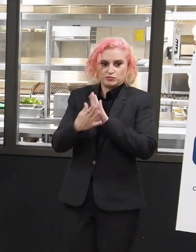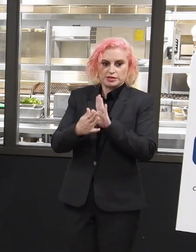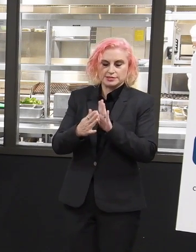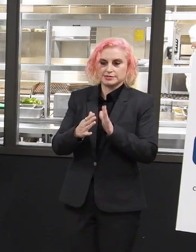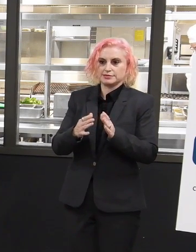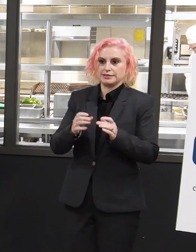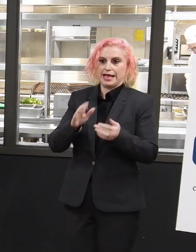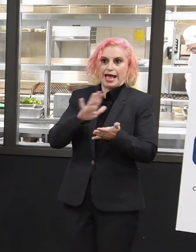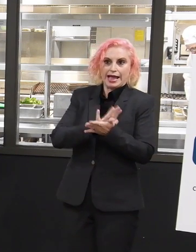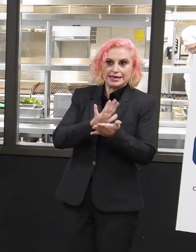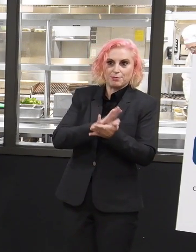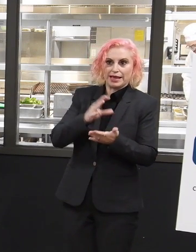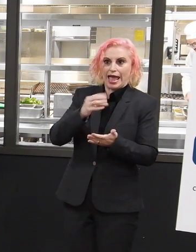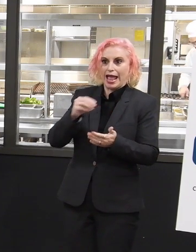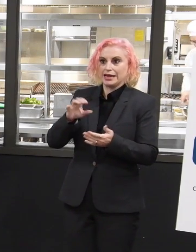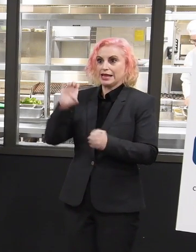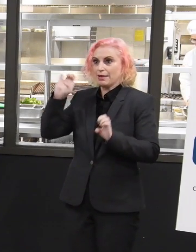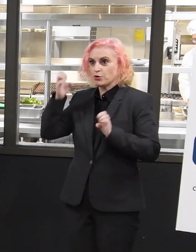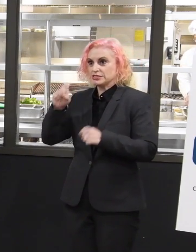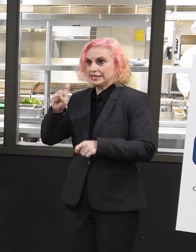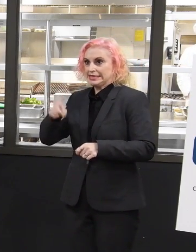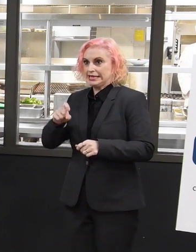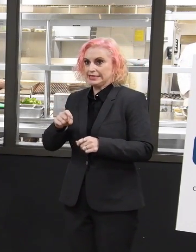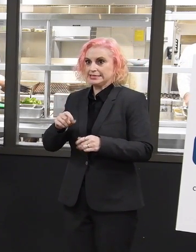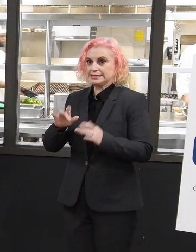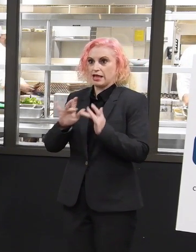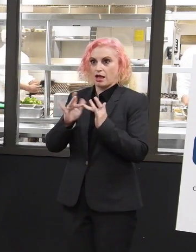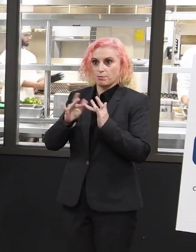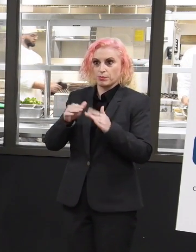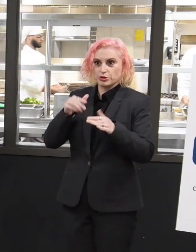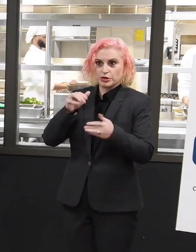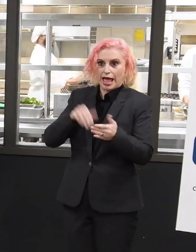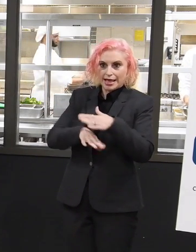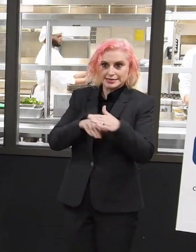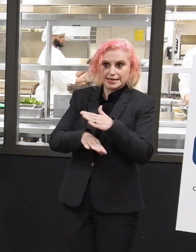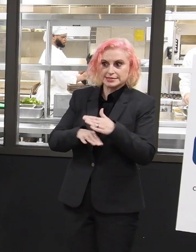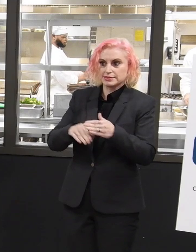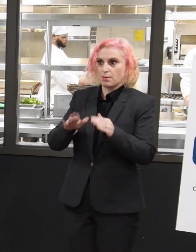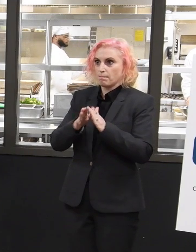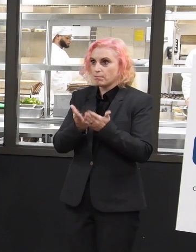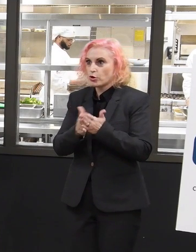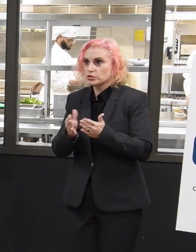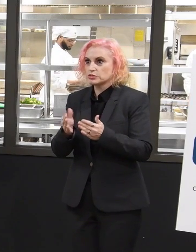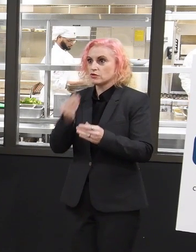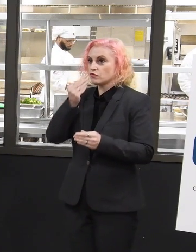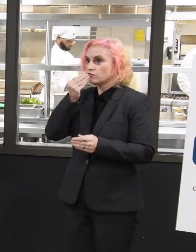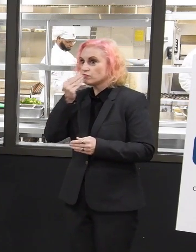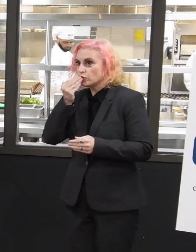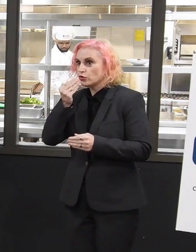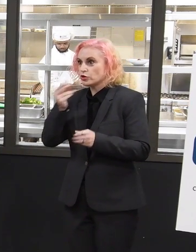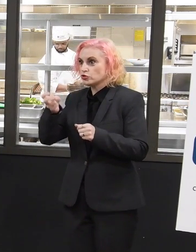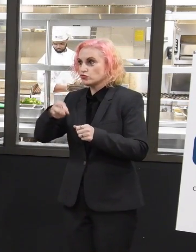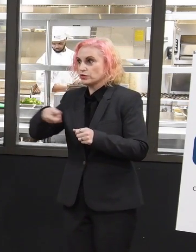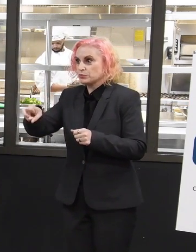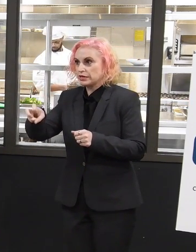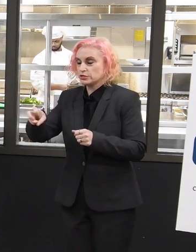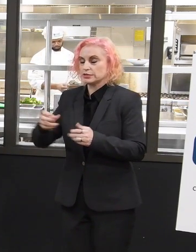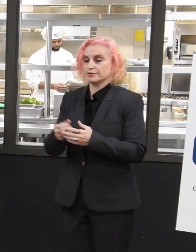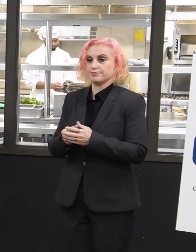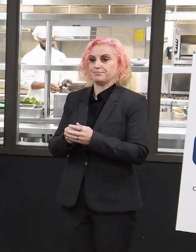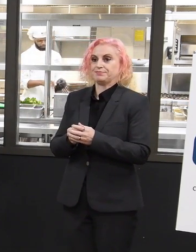such as digital access to books, food, and transportation just to get to where they needed to